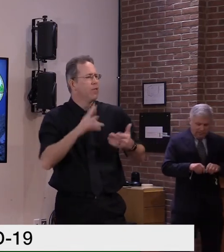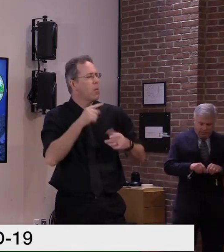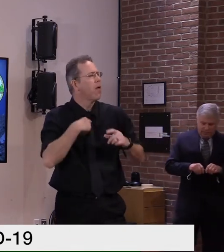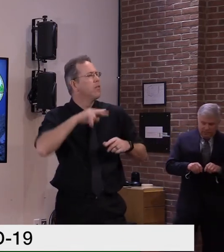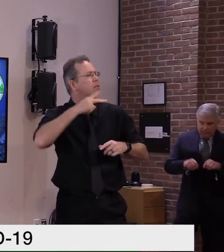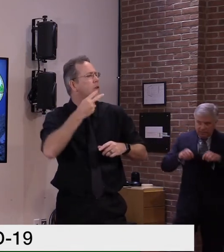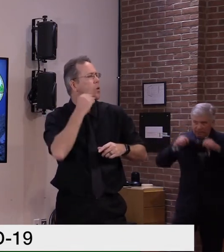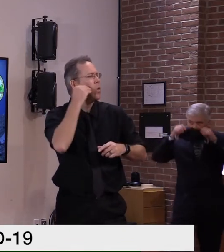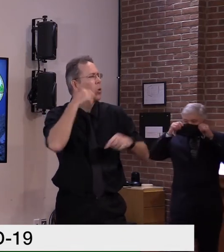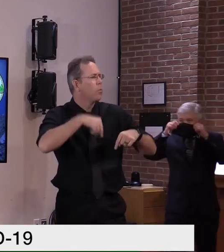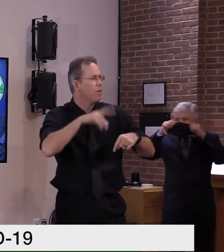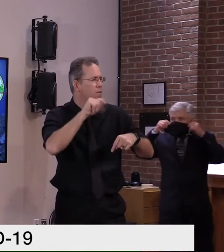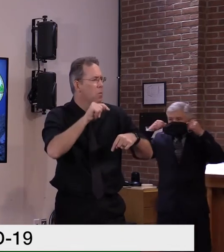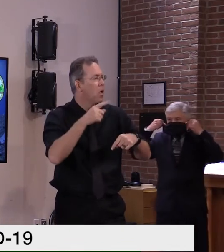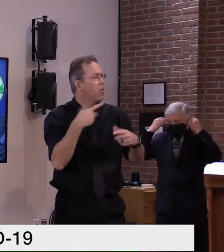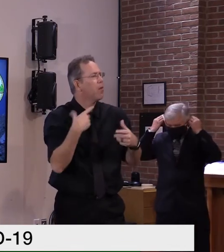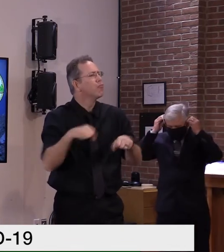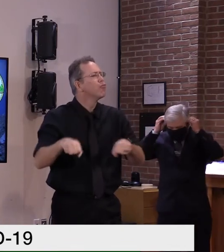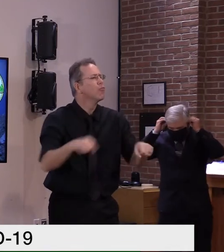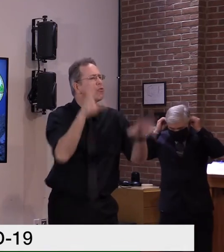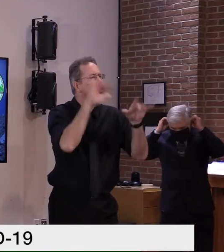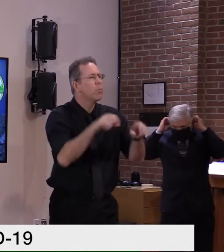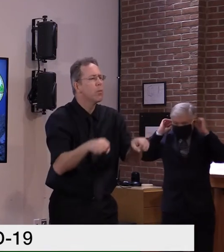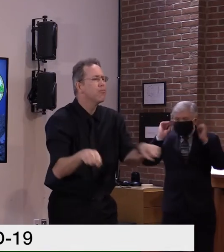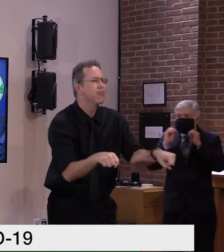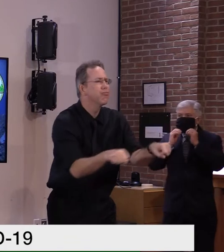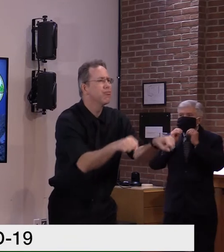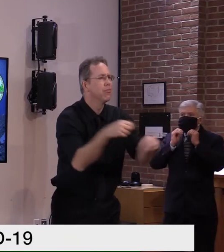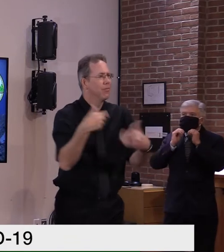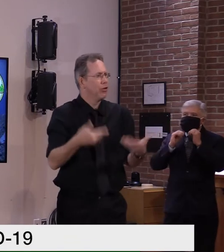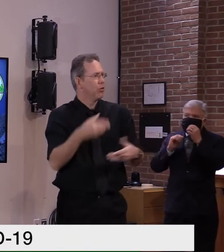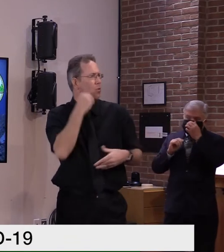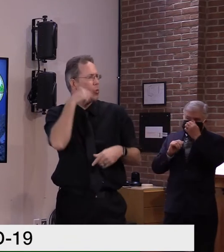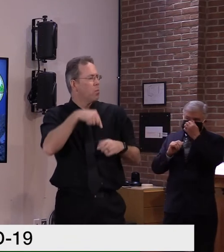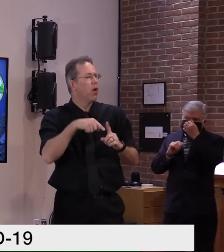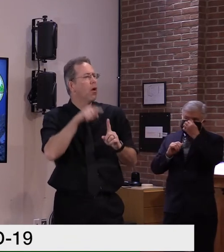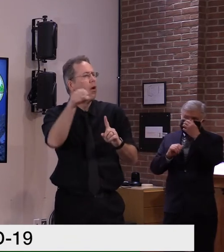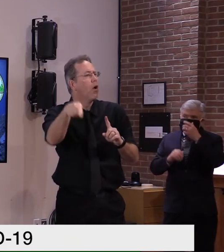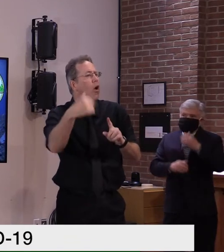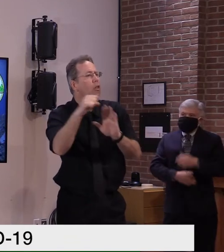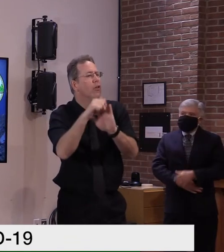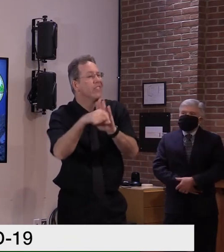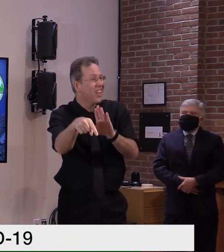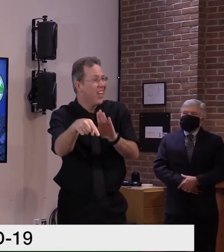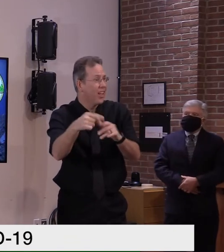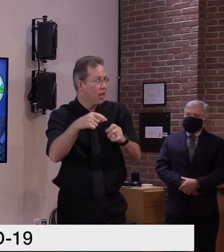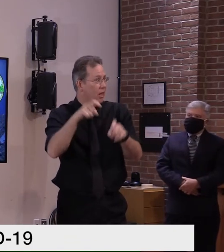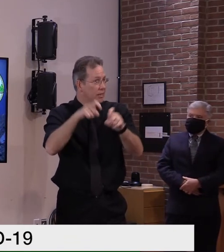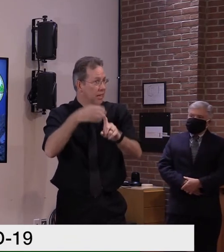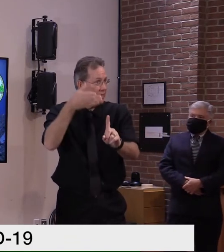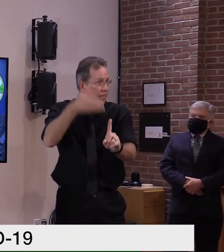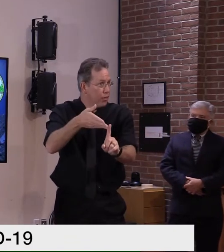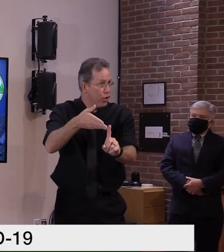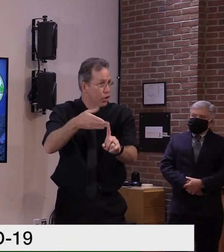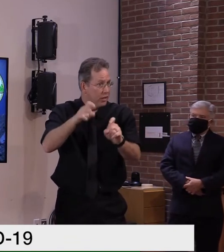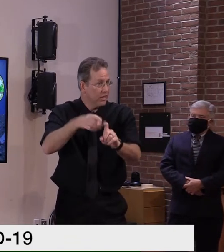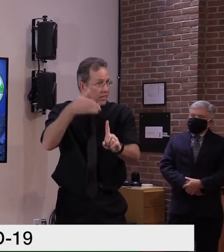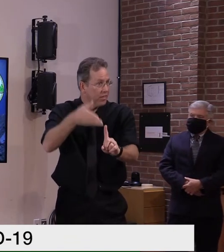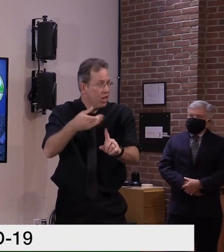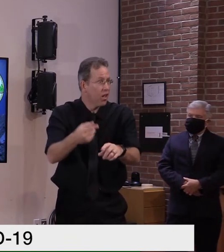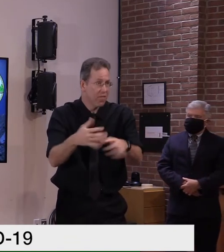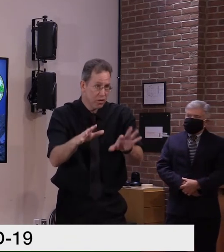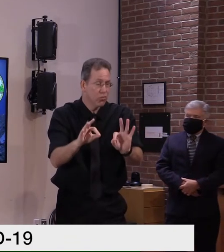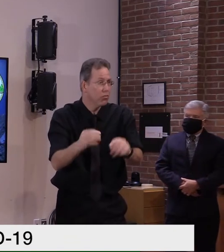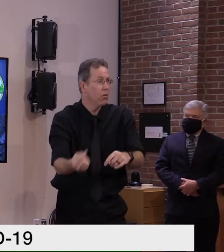come up until they've gone through the test and the 7 day wait? Once they get into Vermont, they